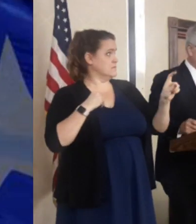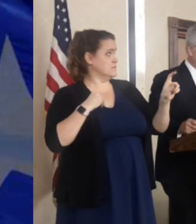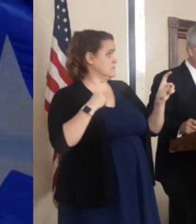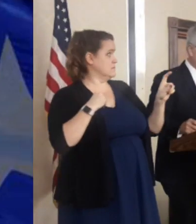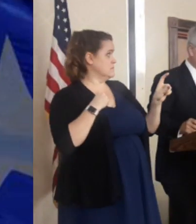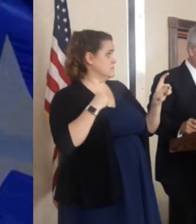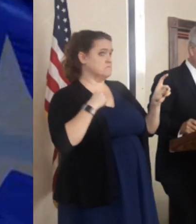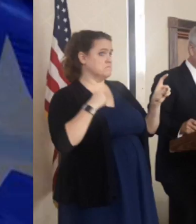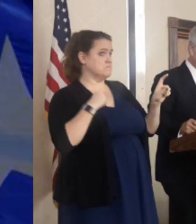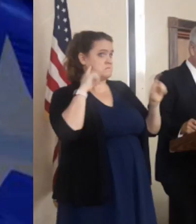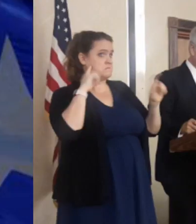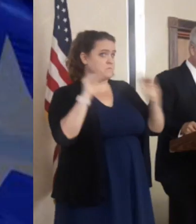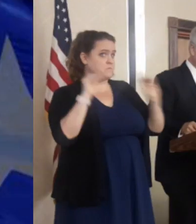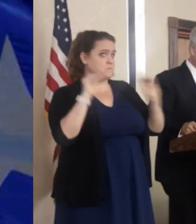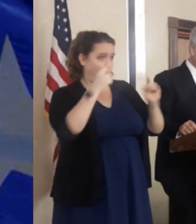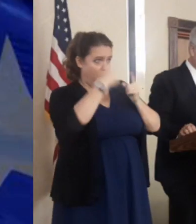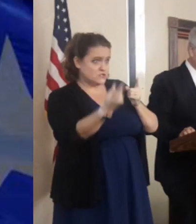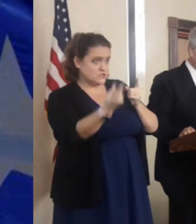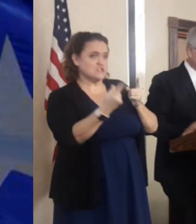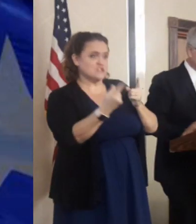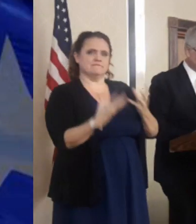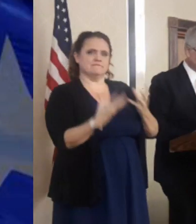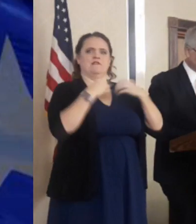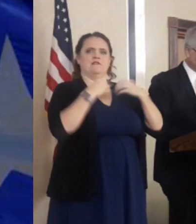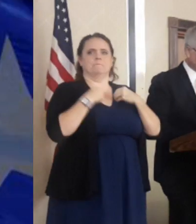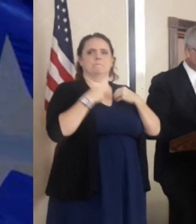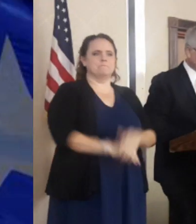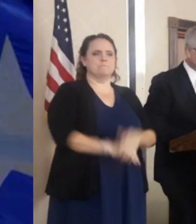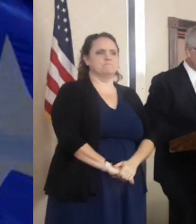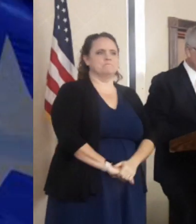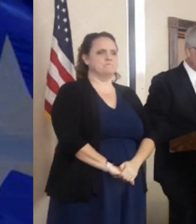Hearing no objection, the agenda is adopted.